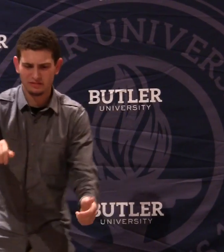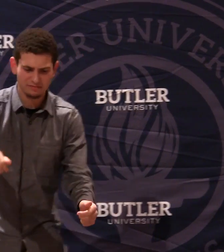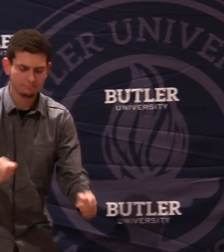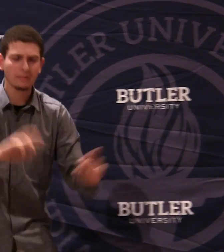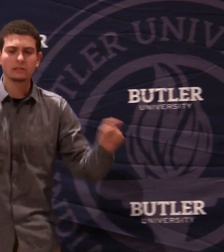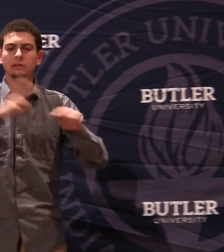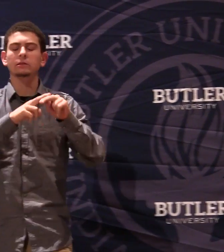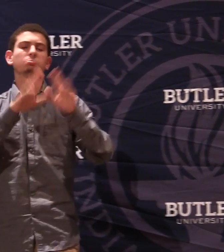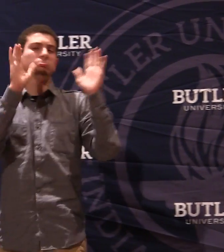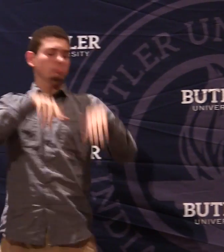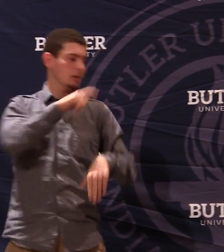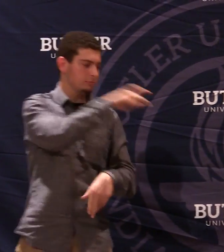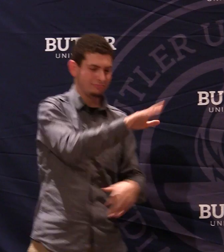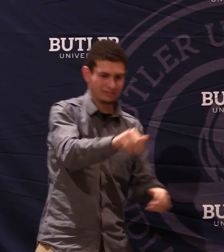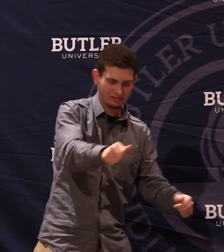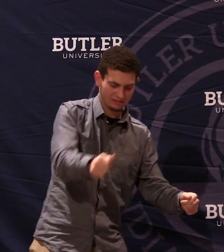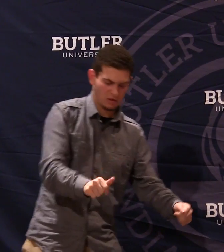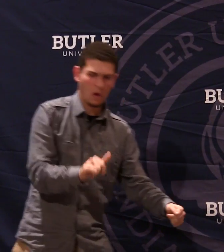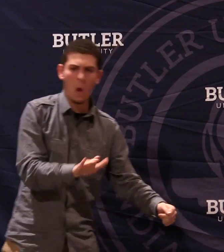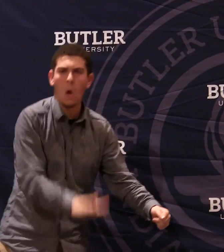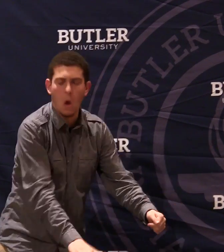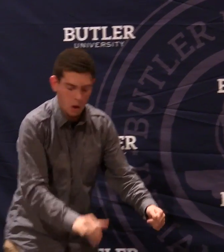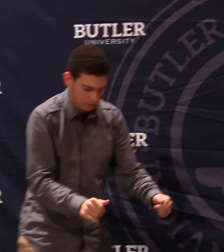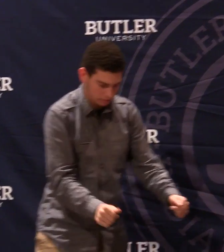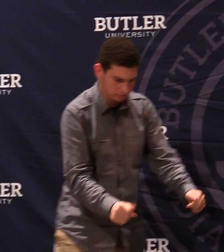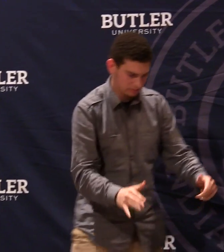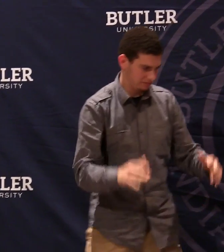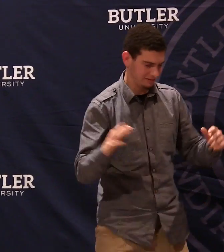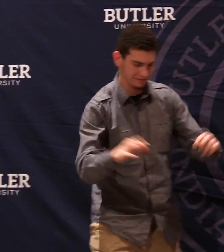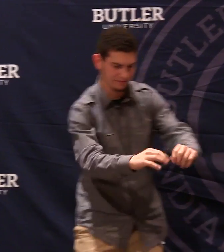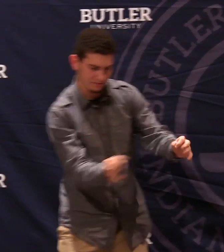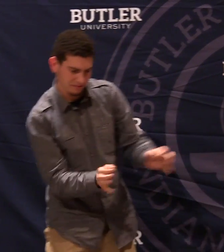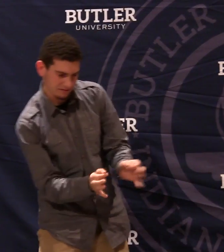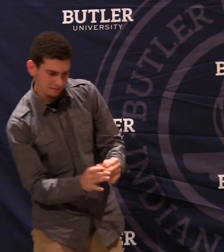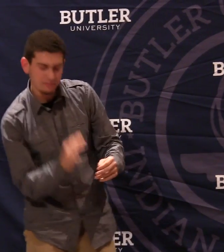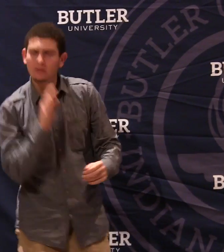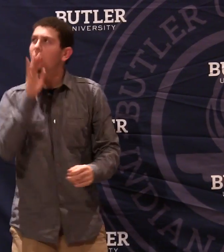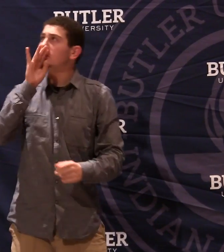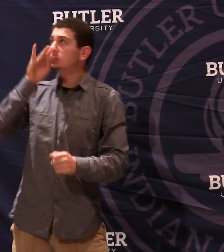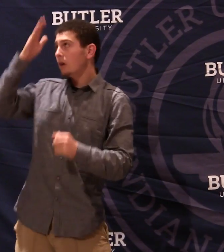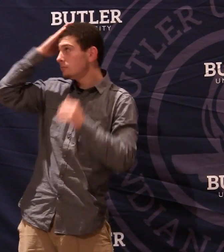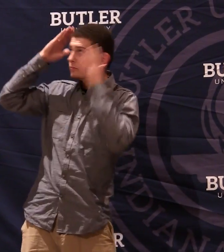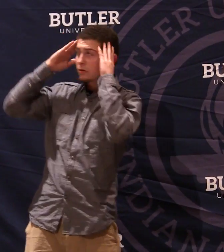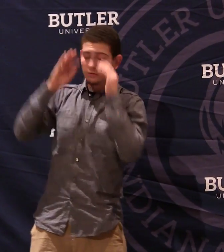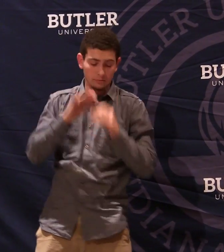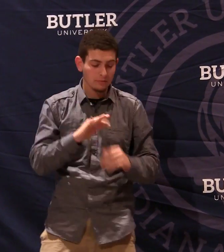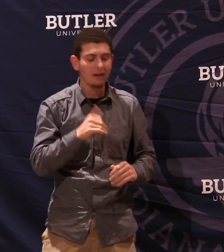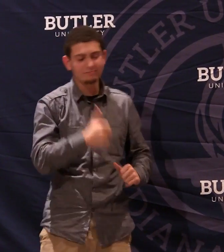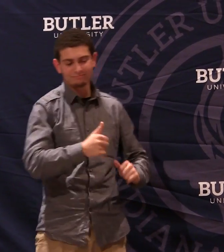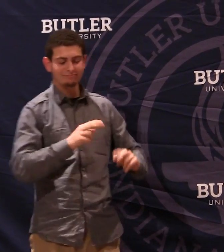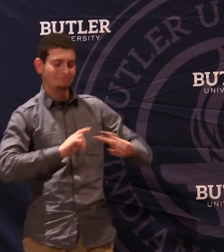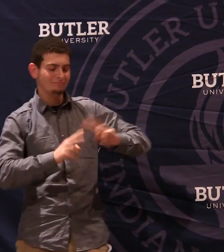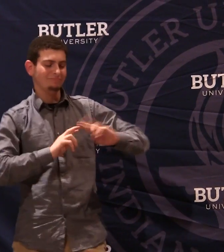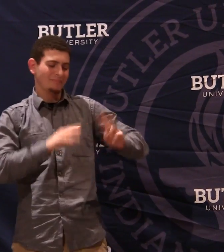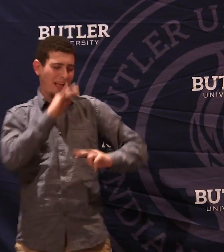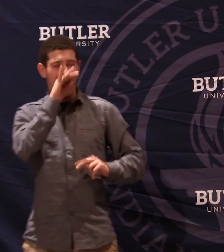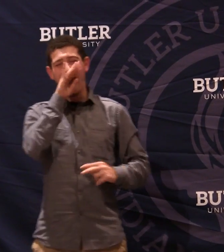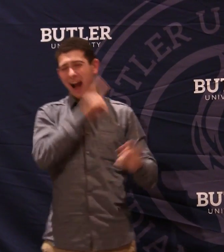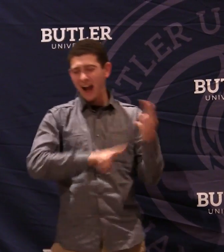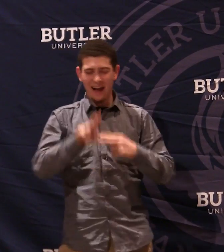When it's his turn, he helps him get over to the spot where he will cut his hair, and the man describes what kind of haircut he